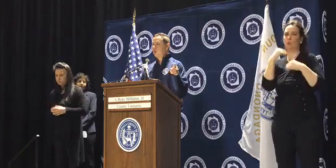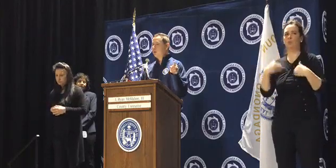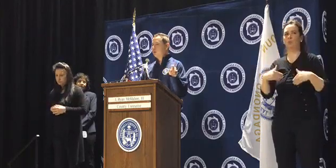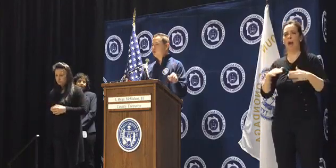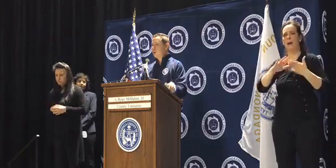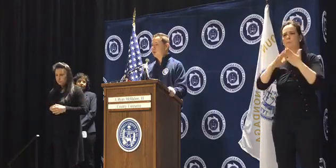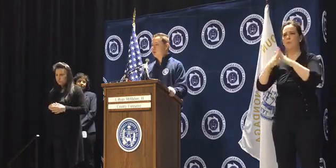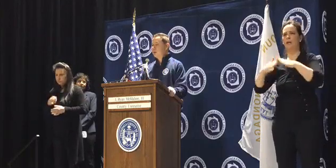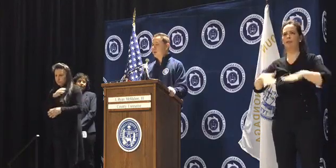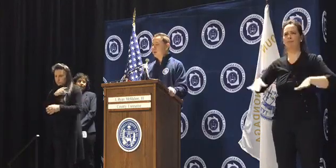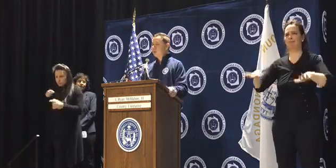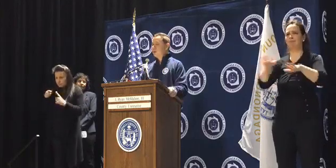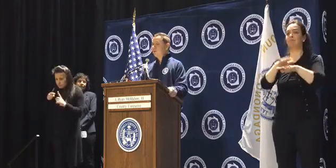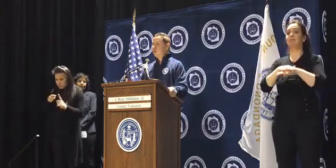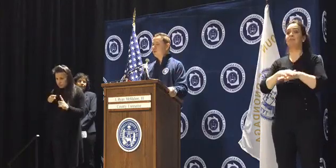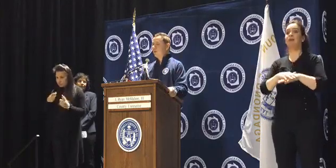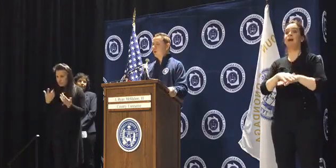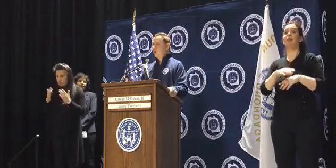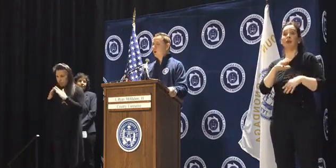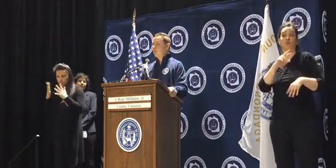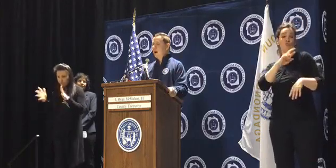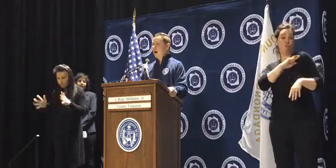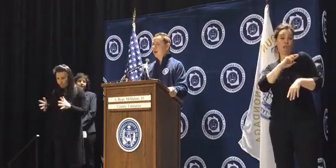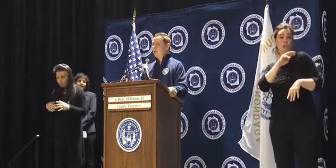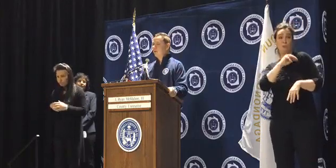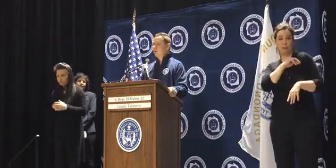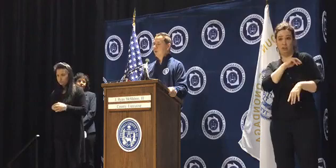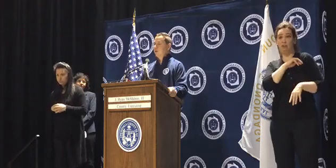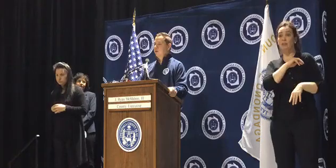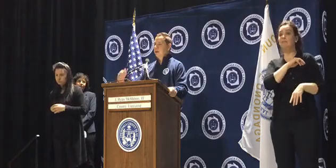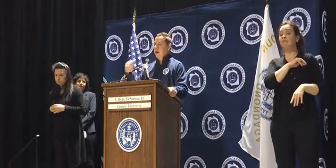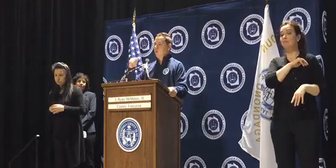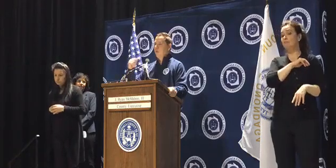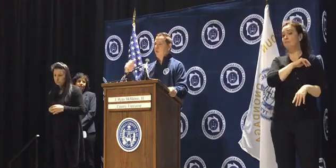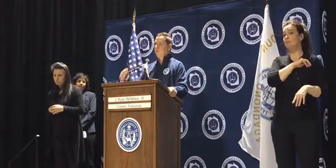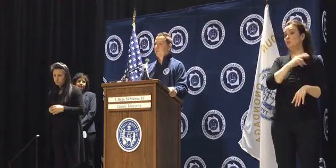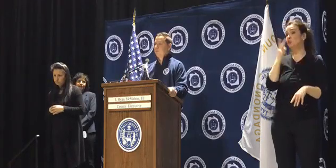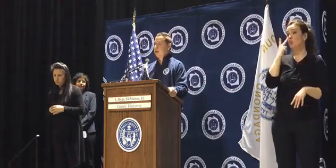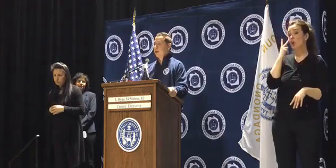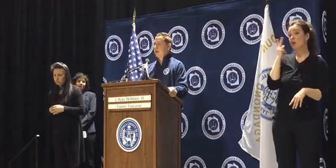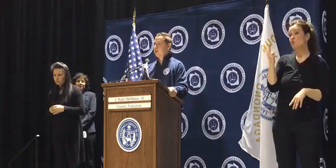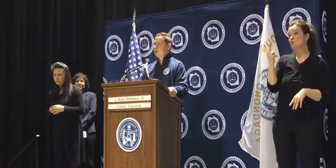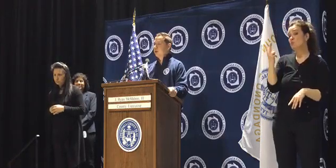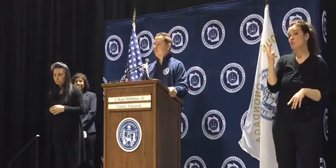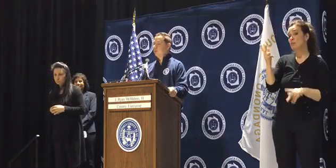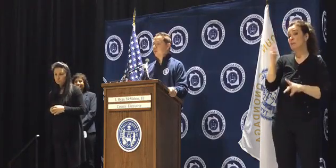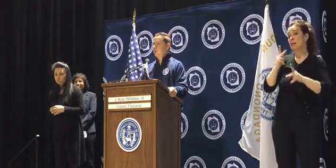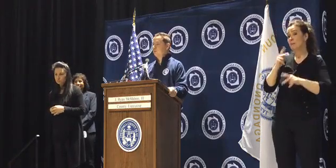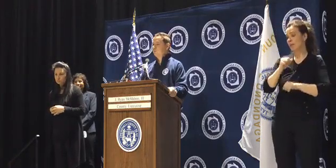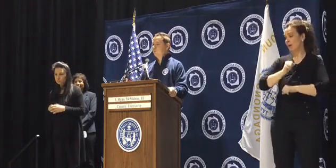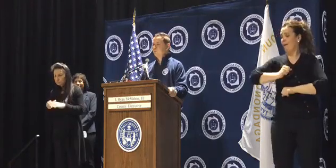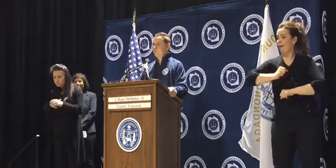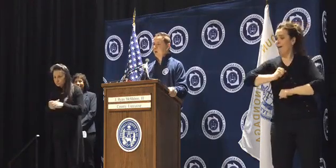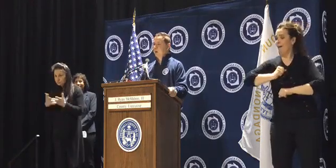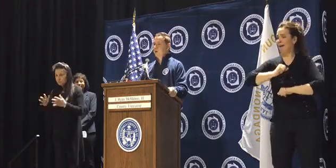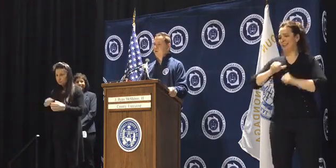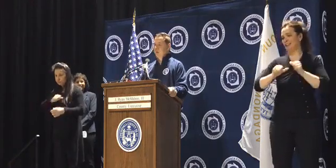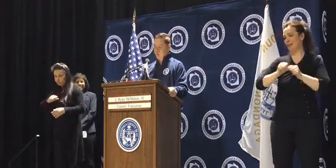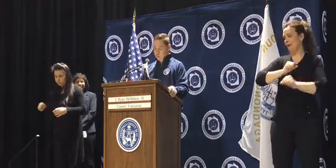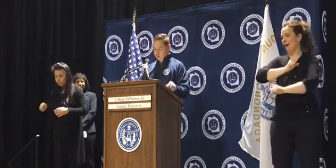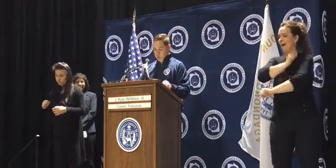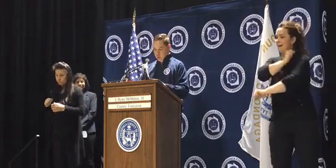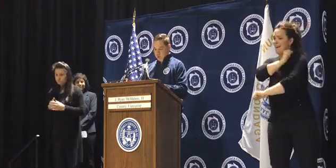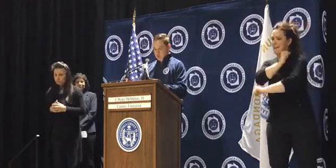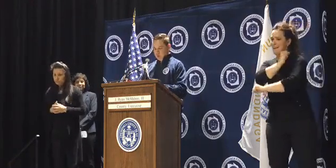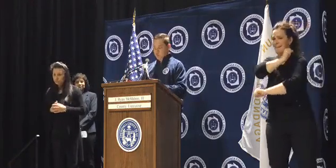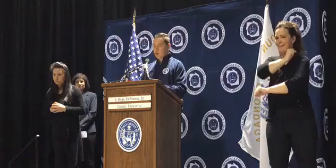community who live on the streets giving each other, walking by and giving each other an elbow bump, not a handshake or a fist pump. I thought it was pretty